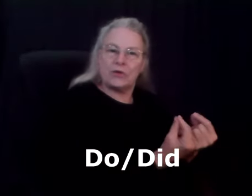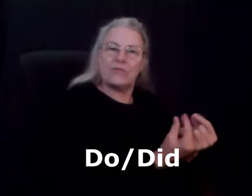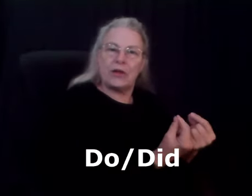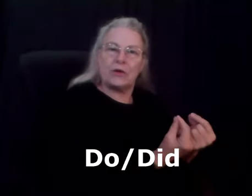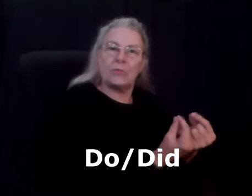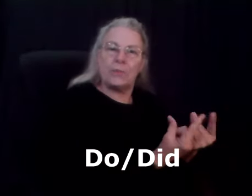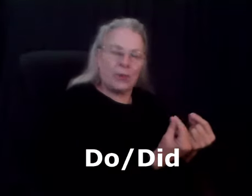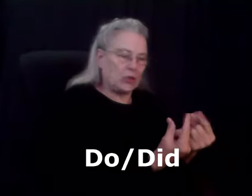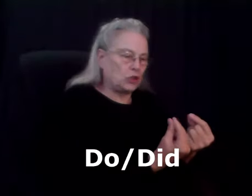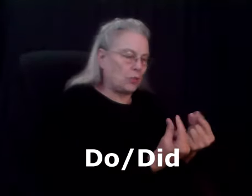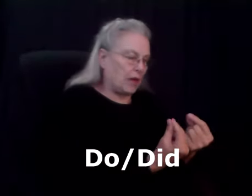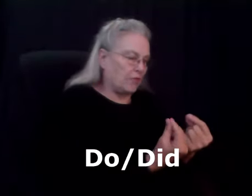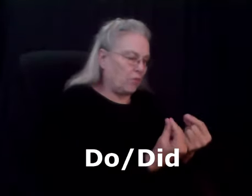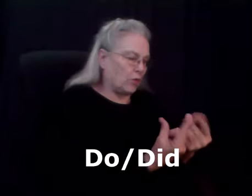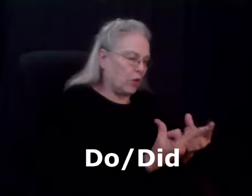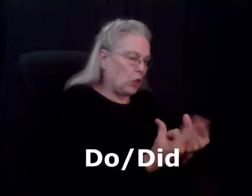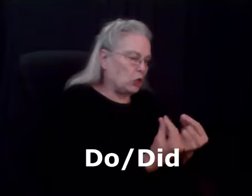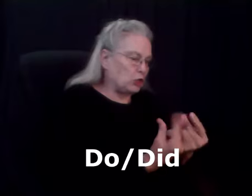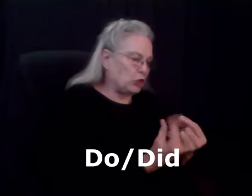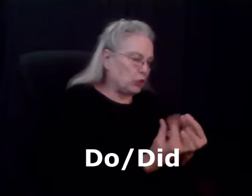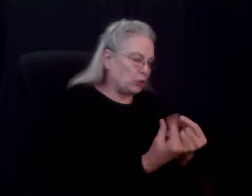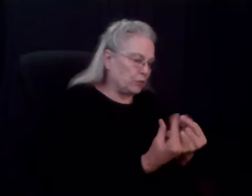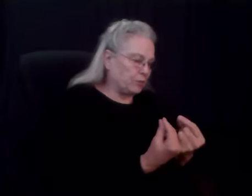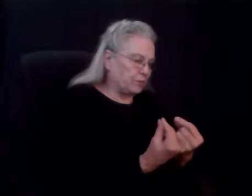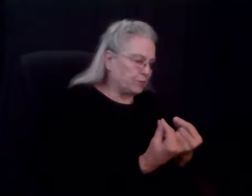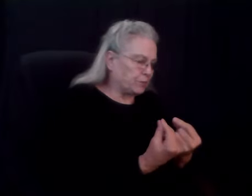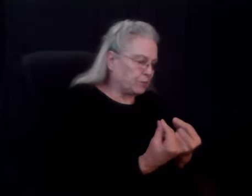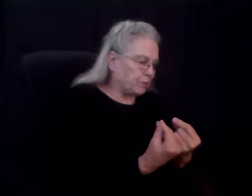finger pinched back and forth. Do.